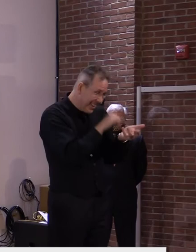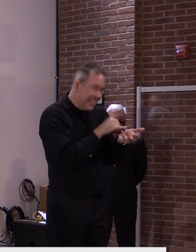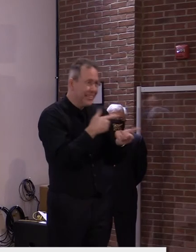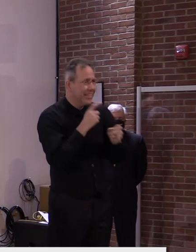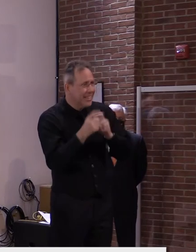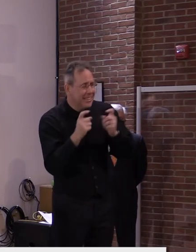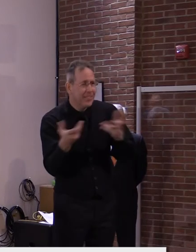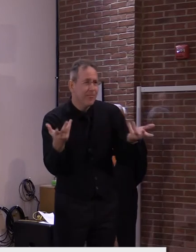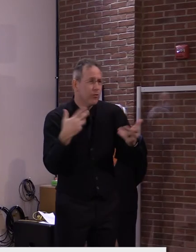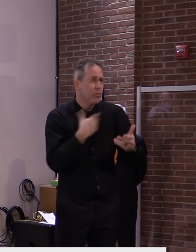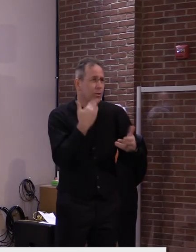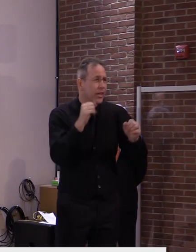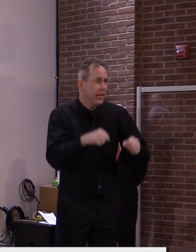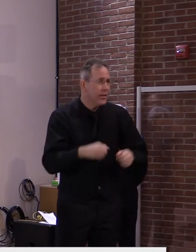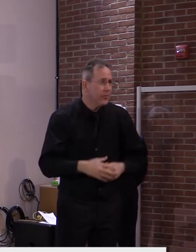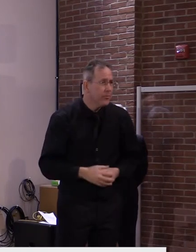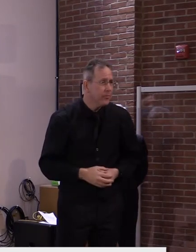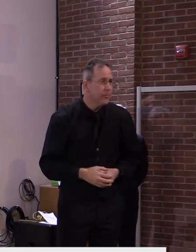Thank you.